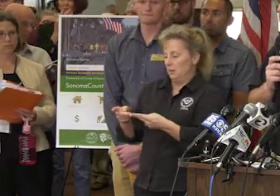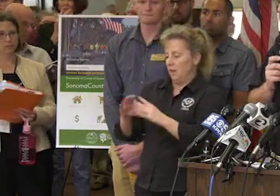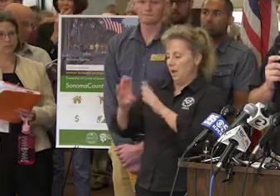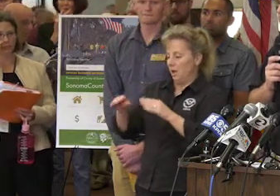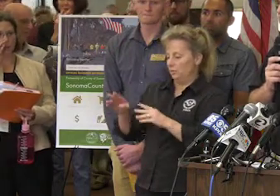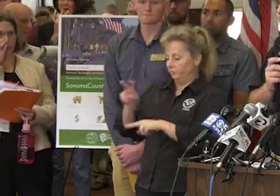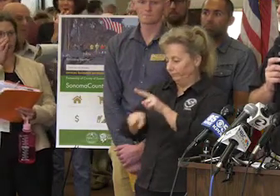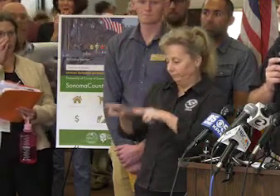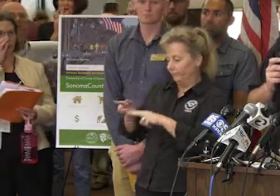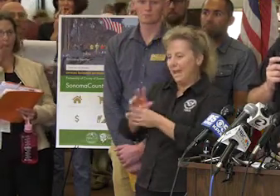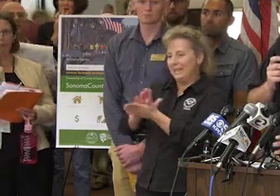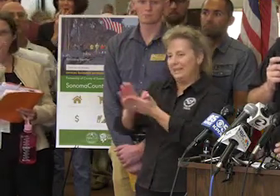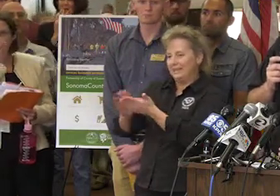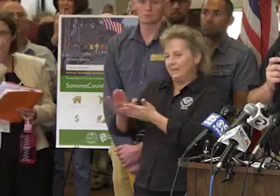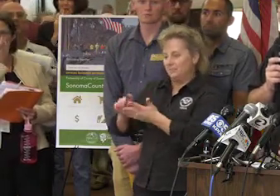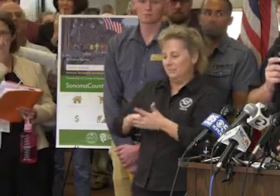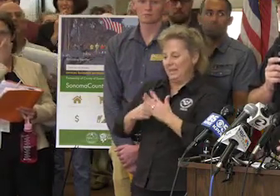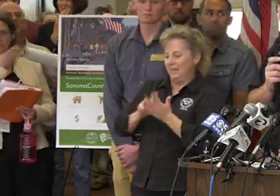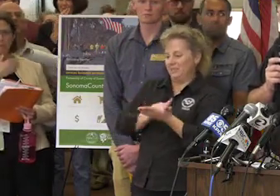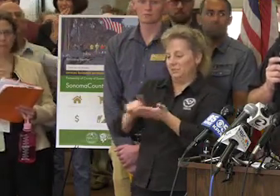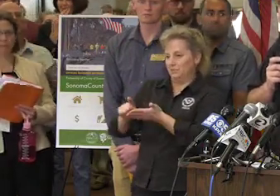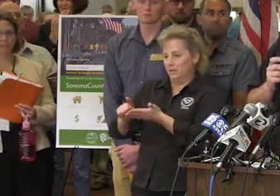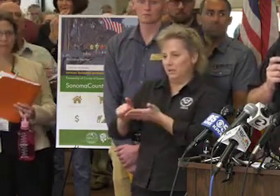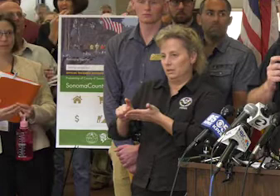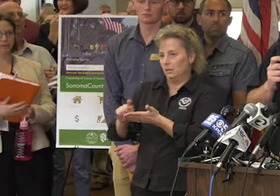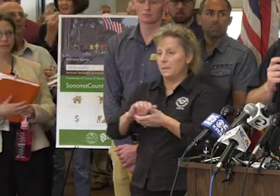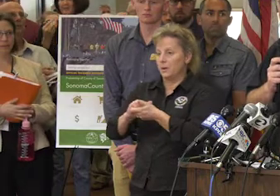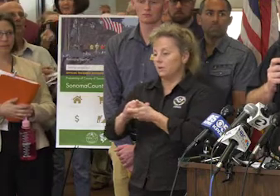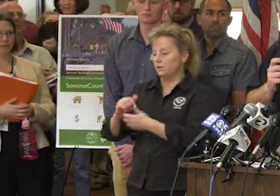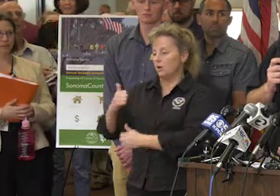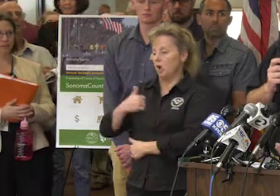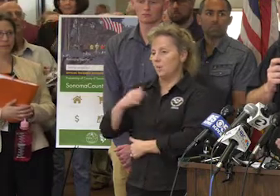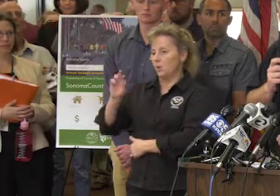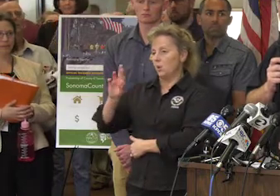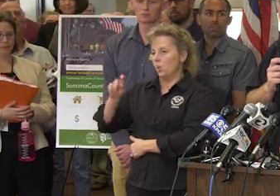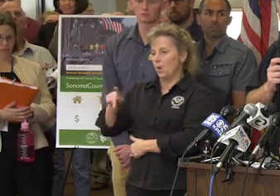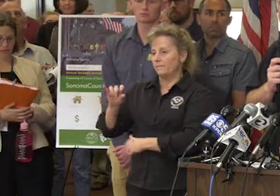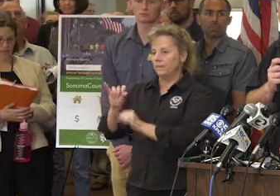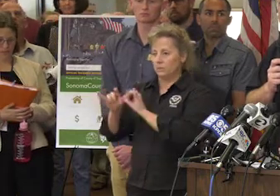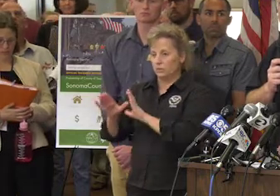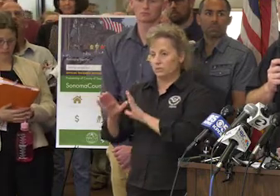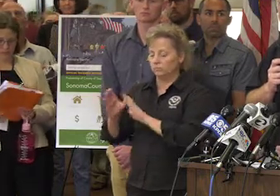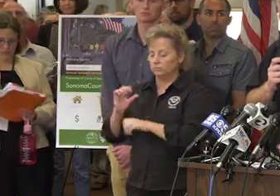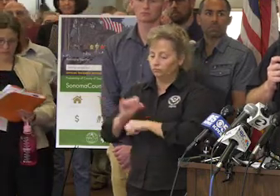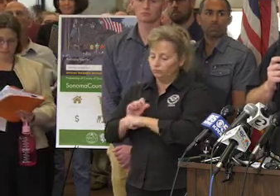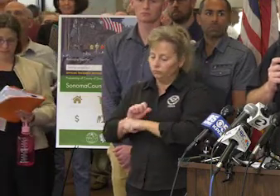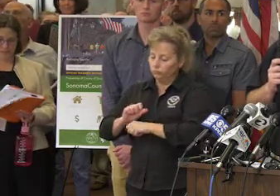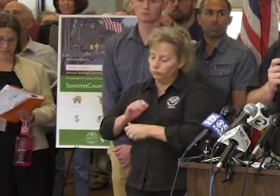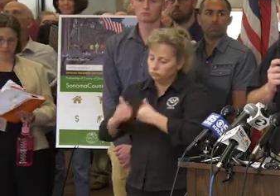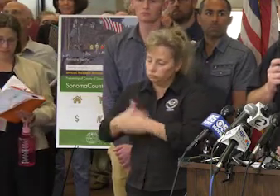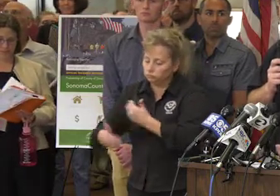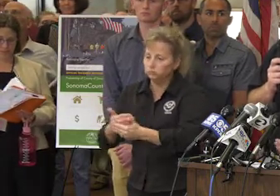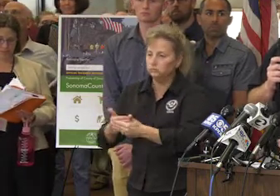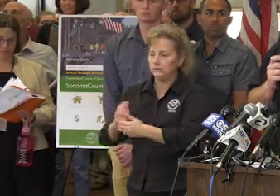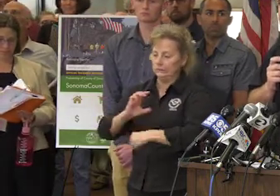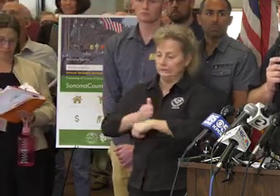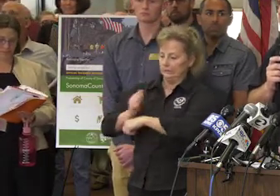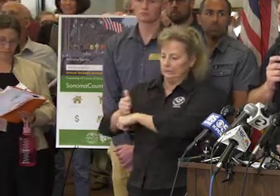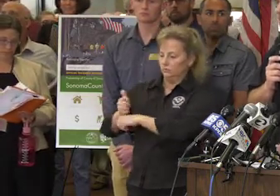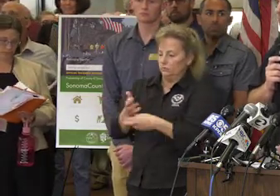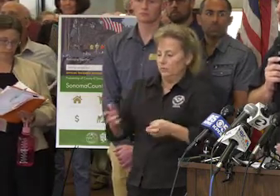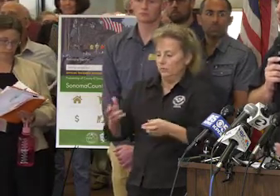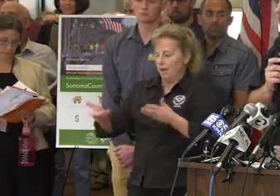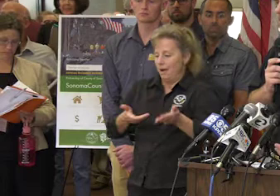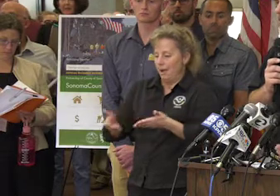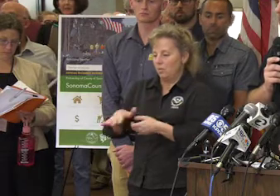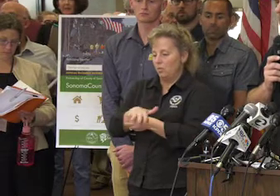begin cleanups this week. Partners from Army Corps of Engineers are similarly moving at an incredible pace to mobilize resources, hire